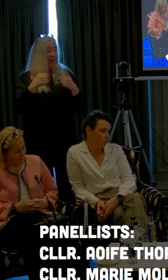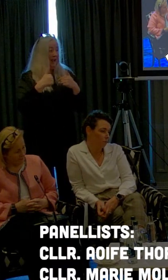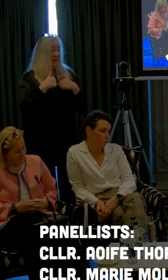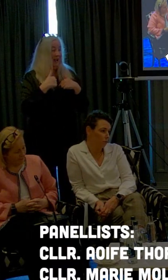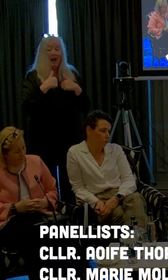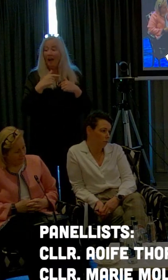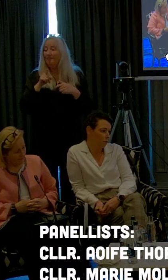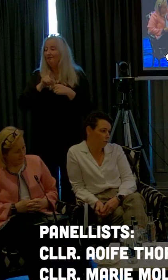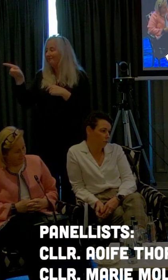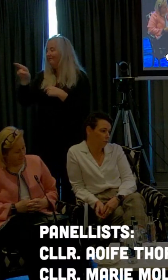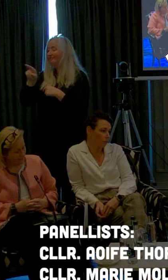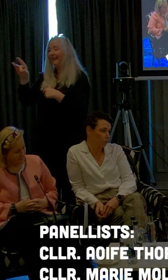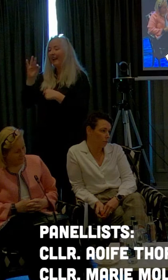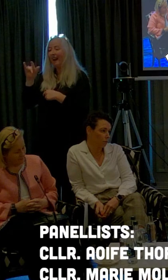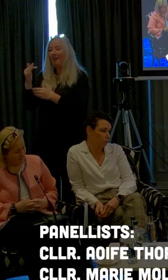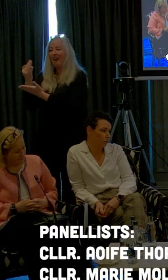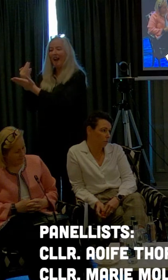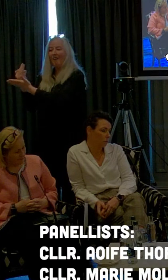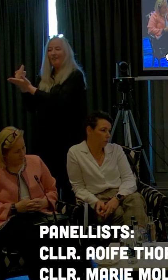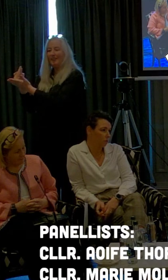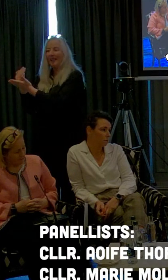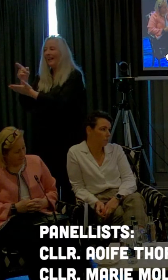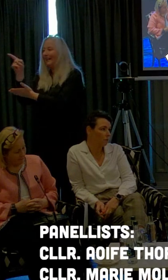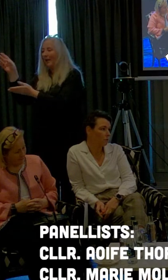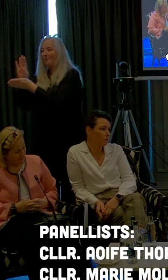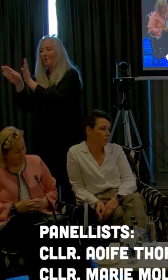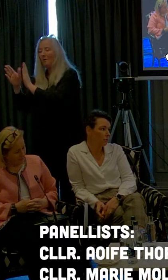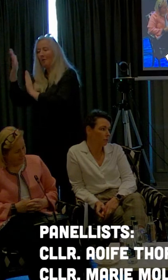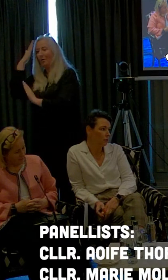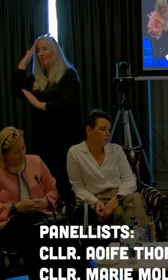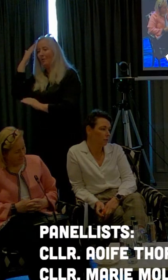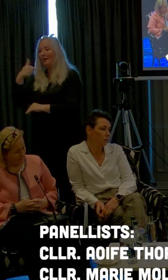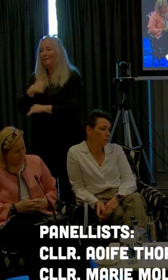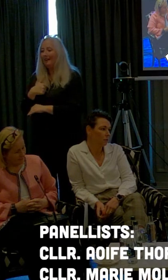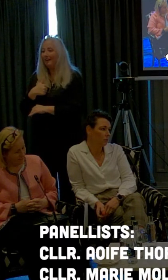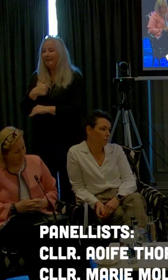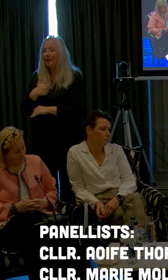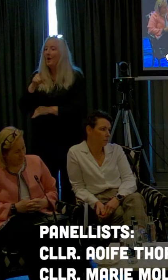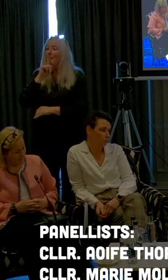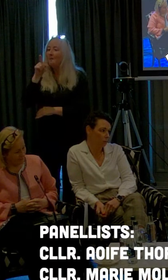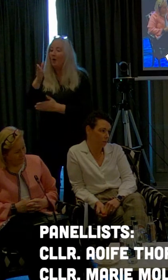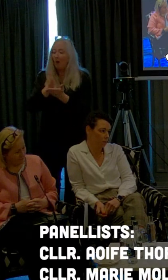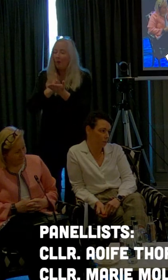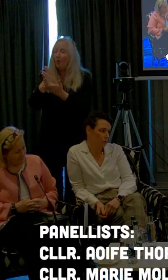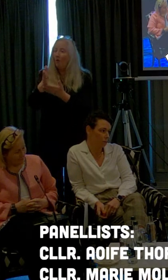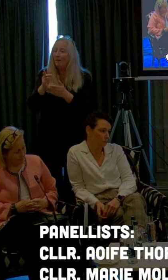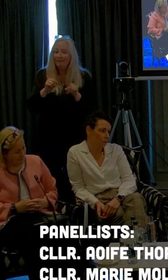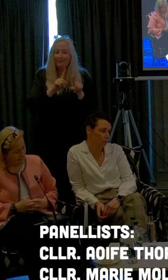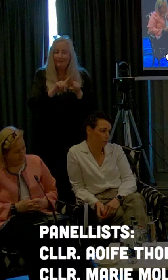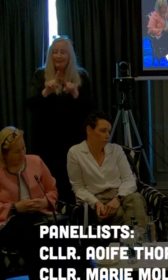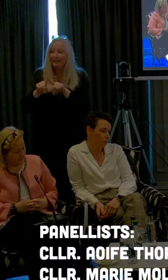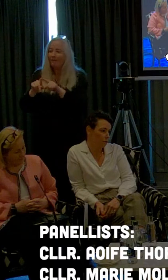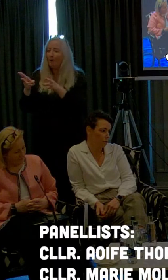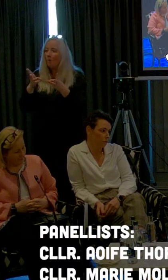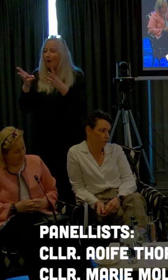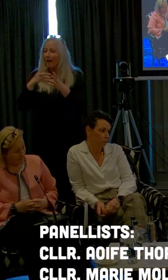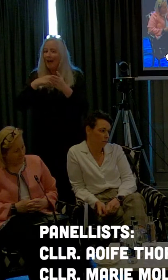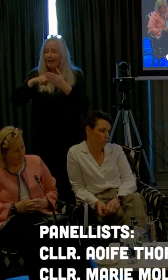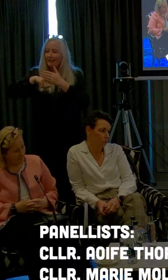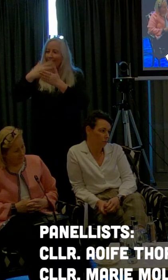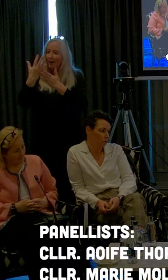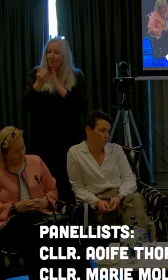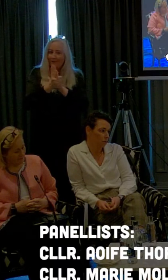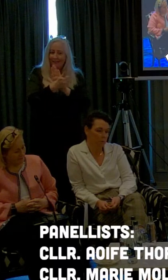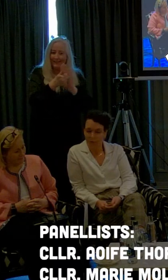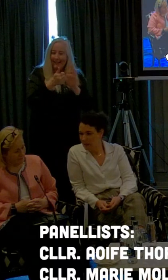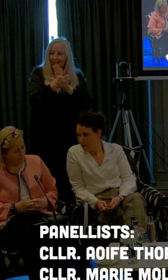area and they knew me. But it was through that work, I think, that I developed those skills and that the